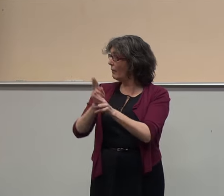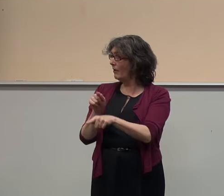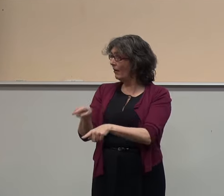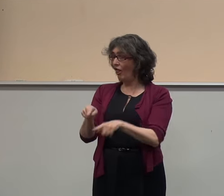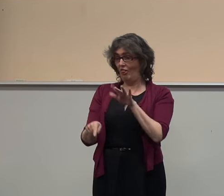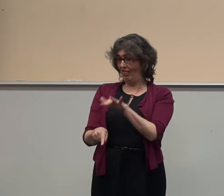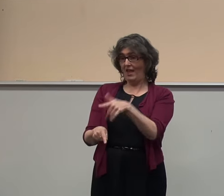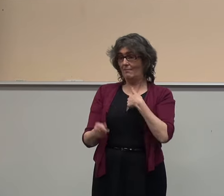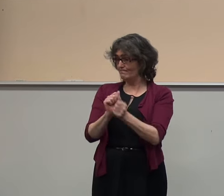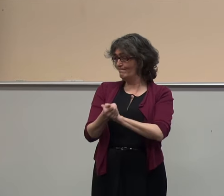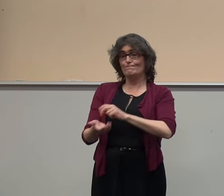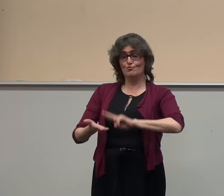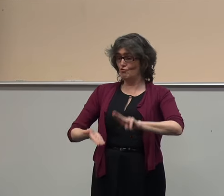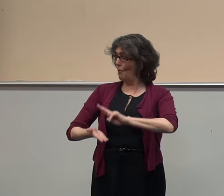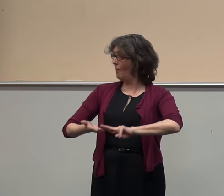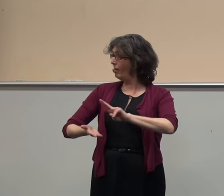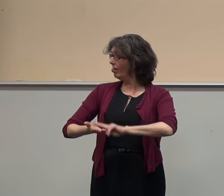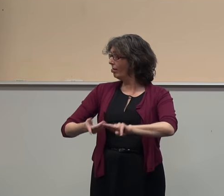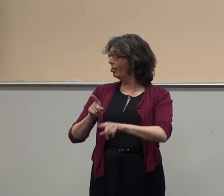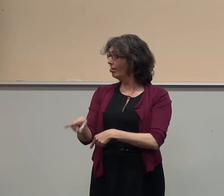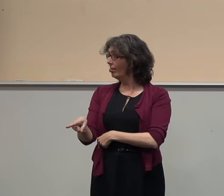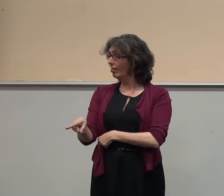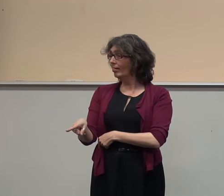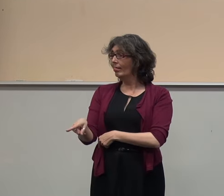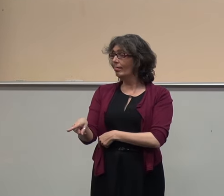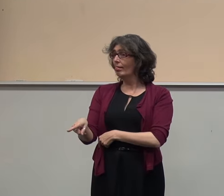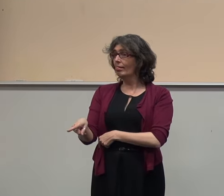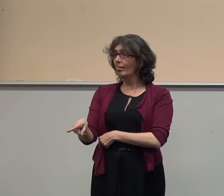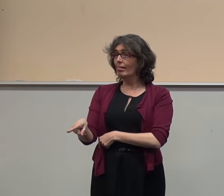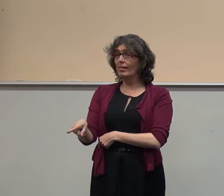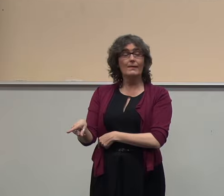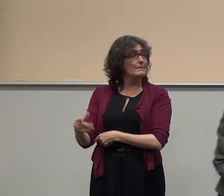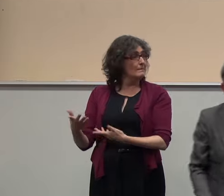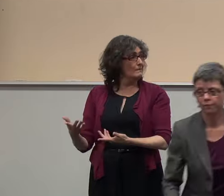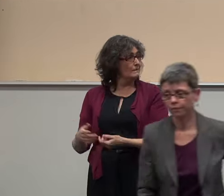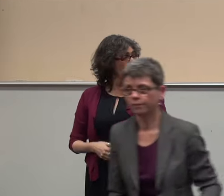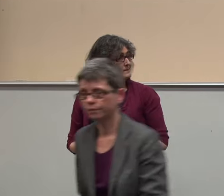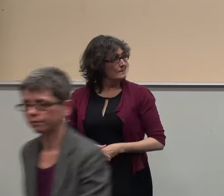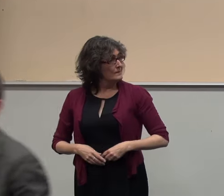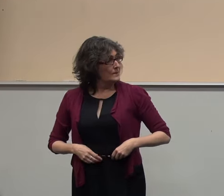that the theatre could actually incorporate that into their contractual paperwork.